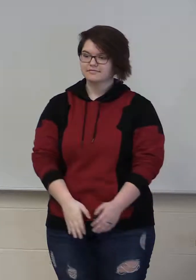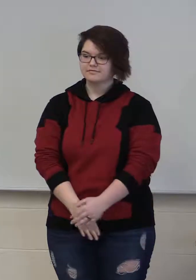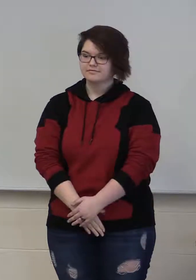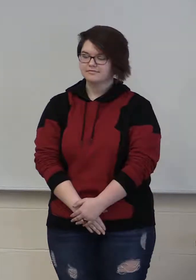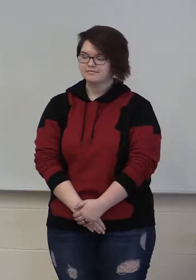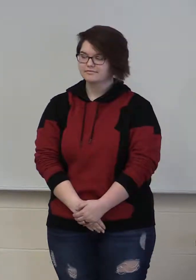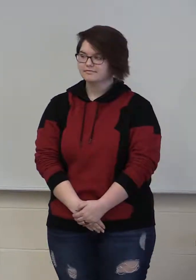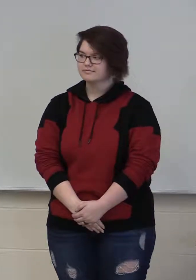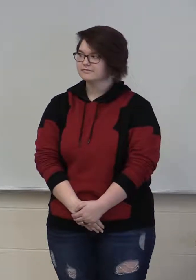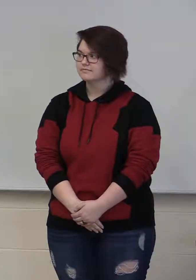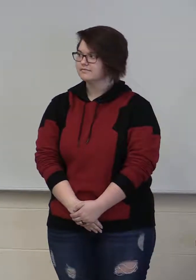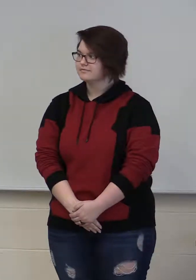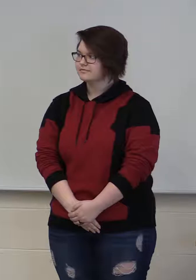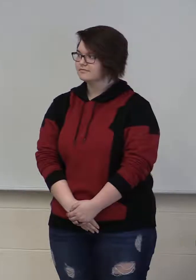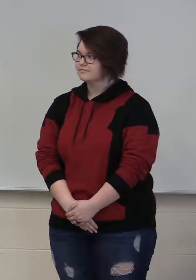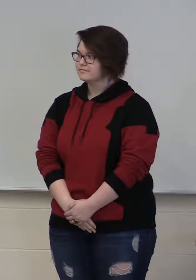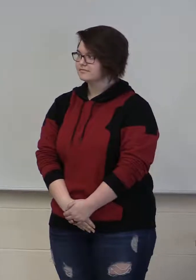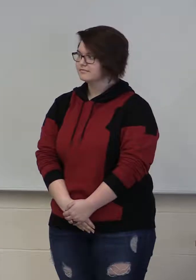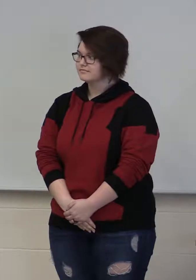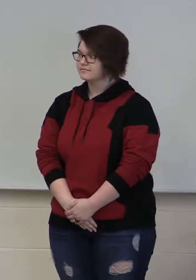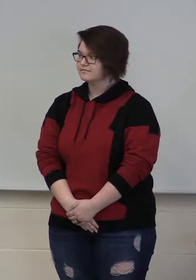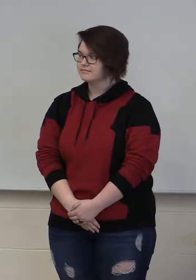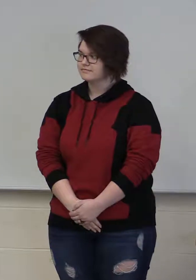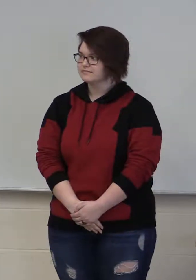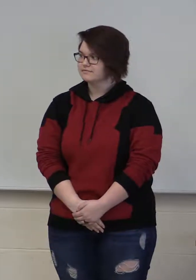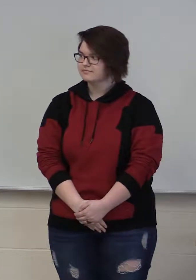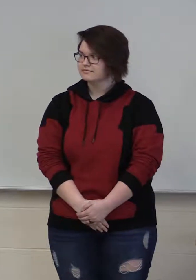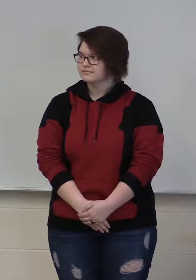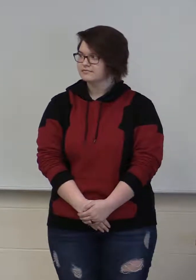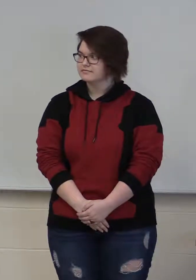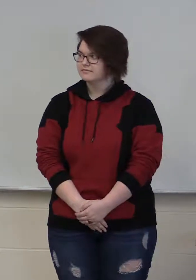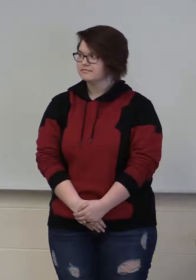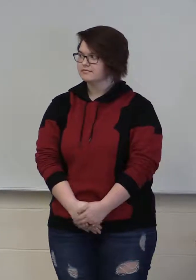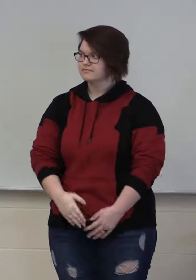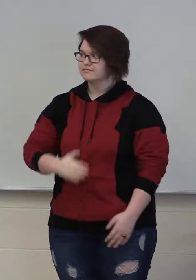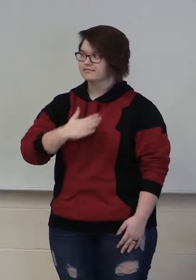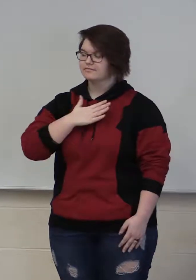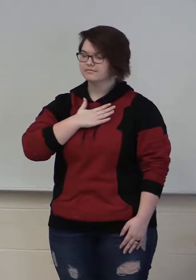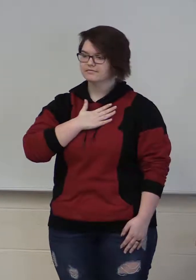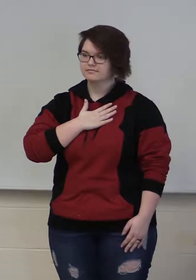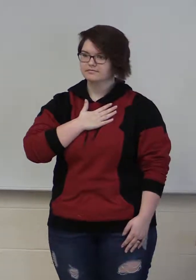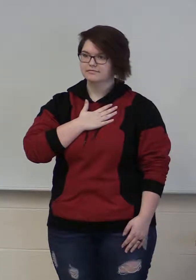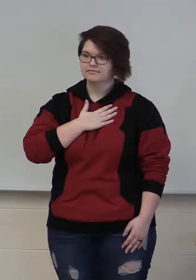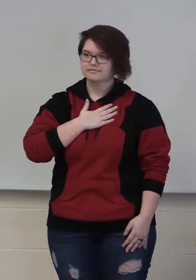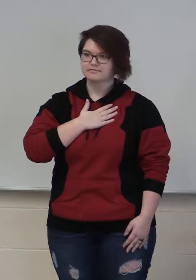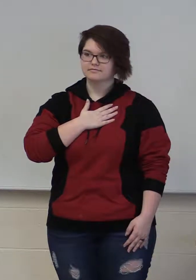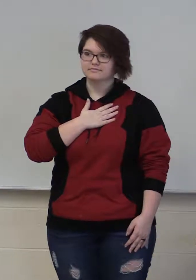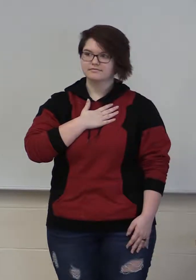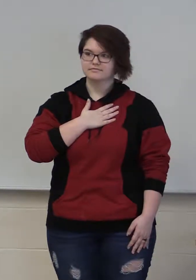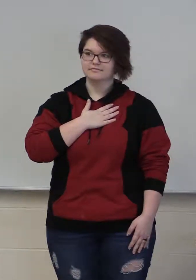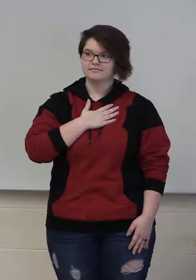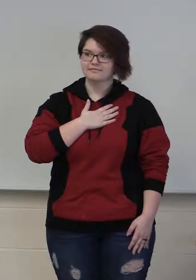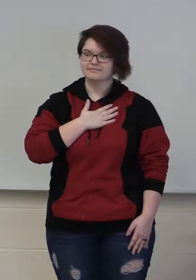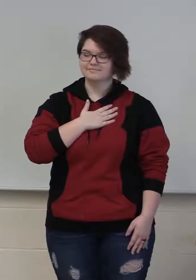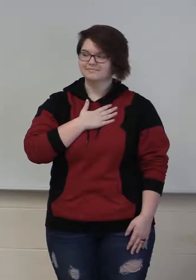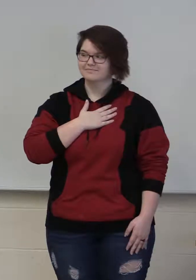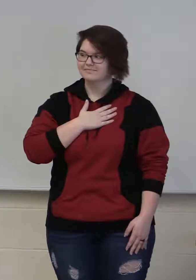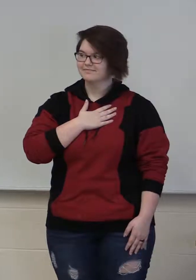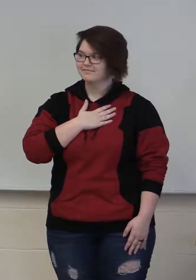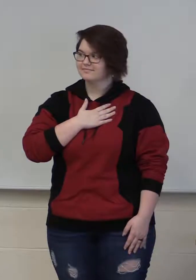The second phrase is my name is. You would put your palm and the rest of your hand on your chest to show my, and then you're